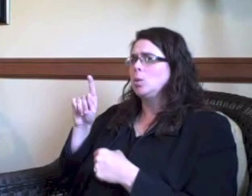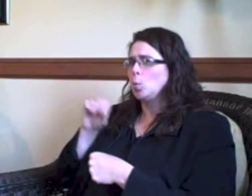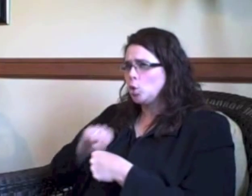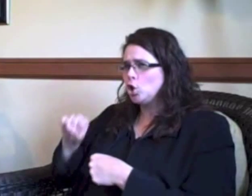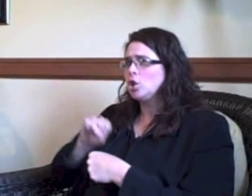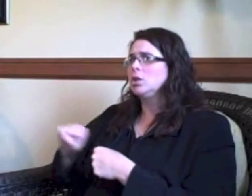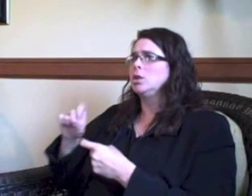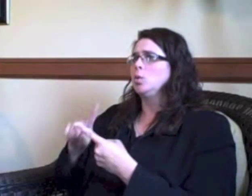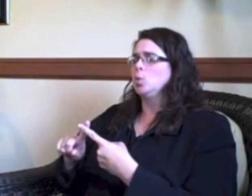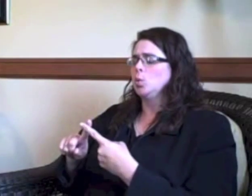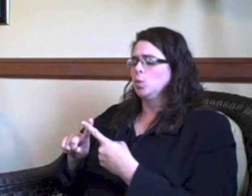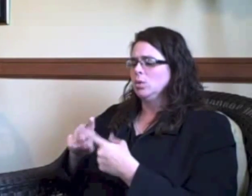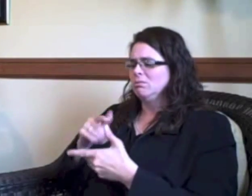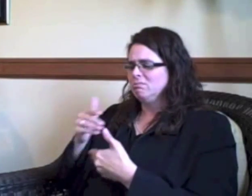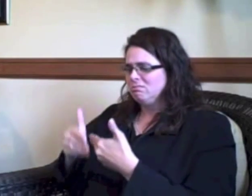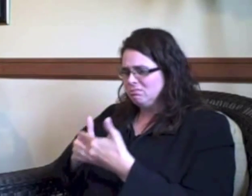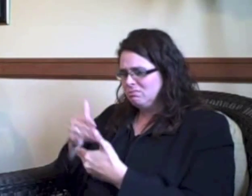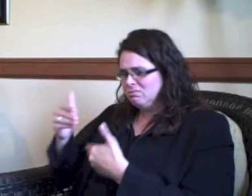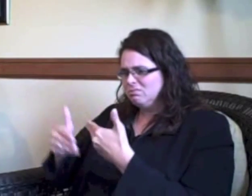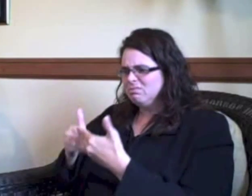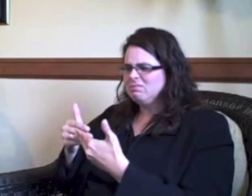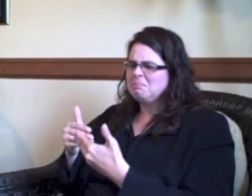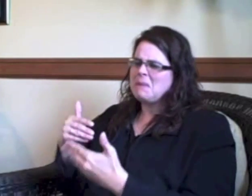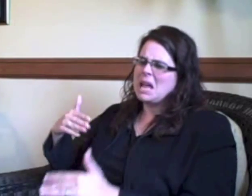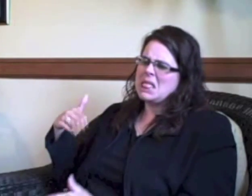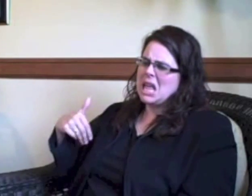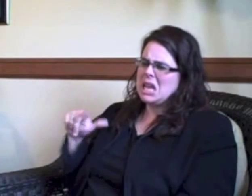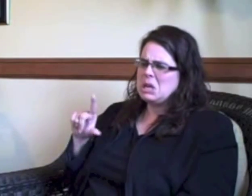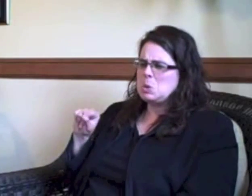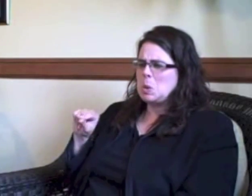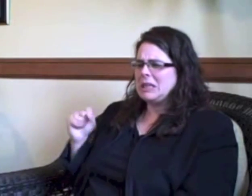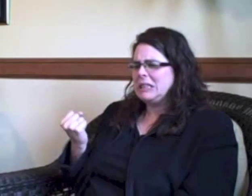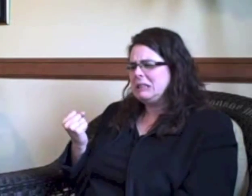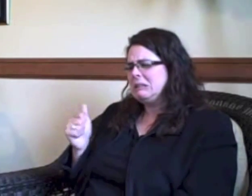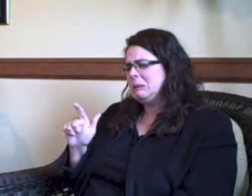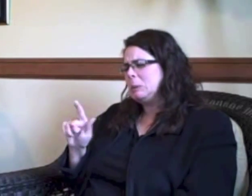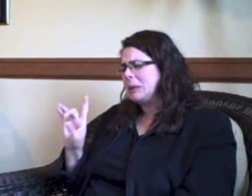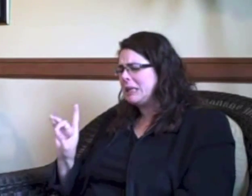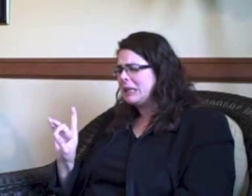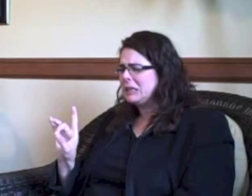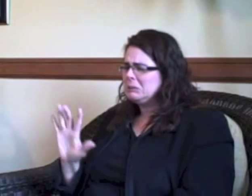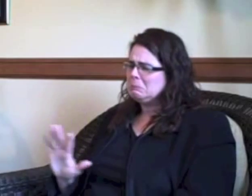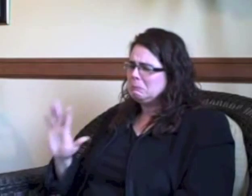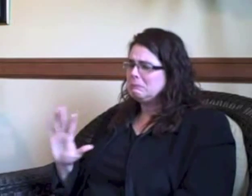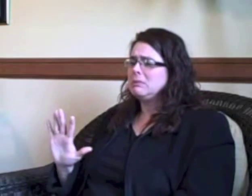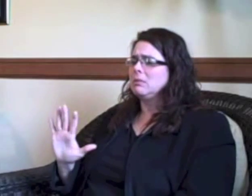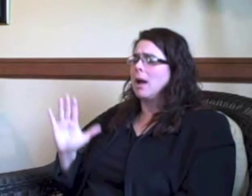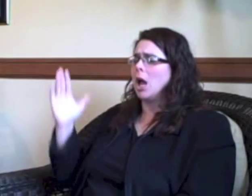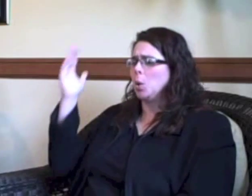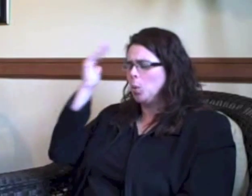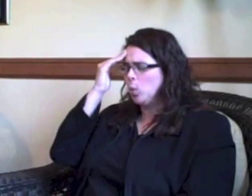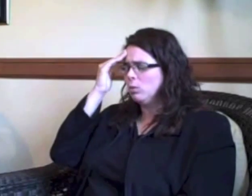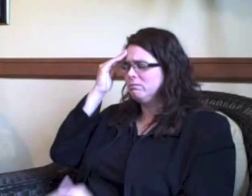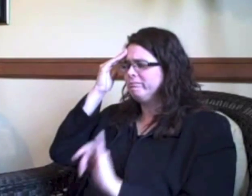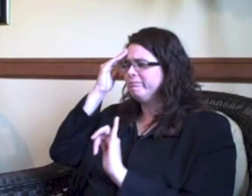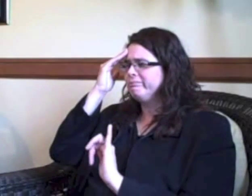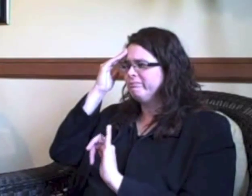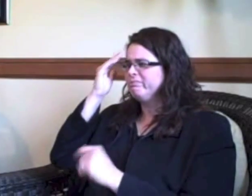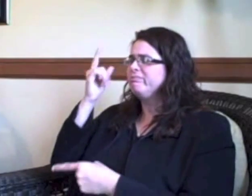So I had to work to really, until my late 20s, maybe 28 or 29, until